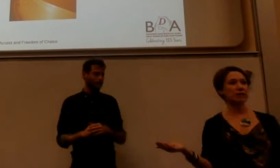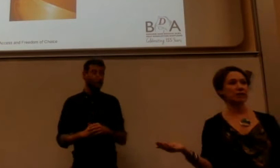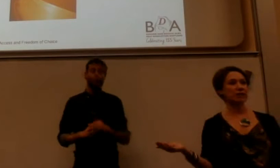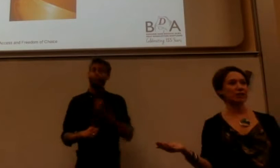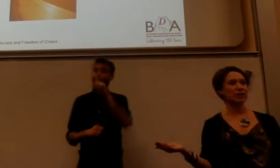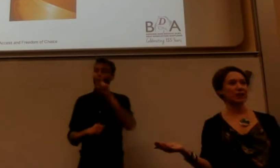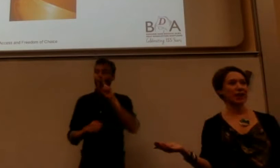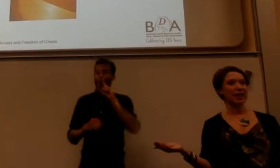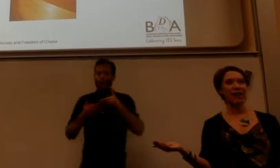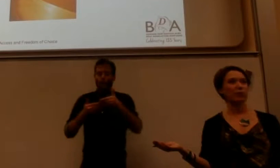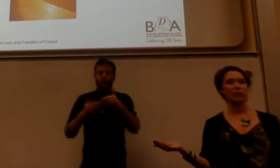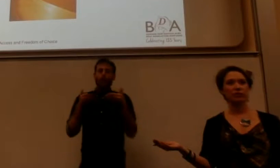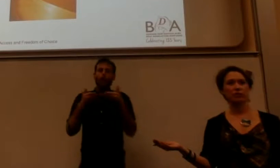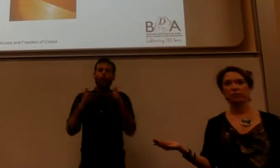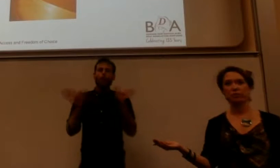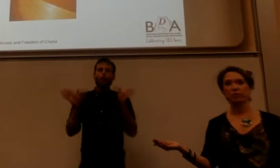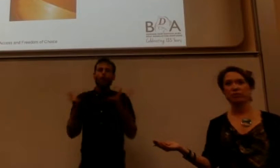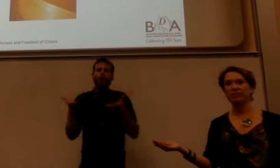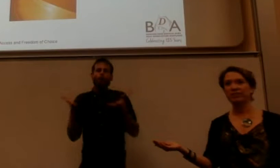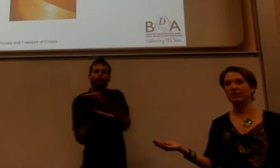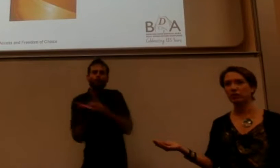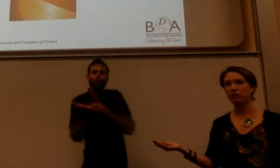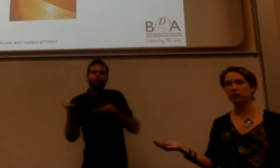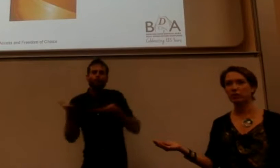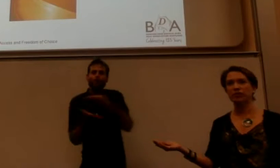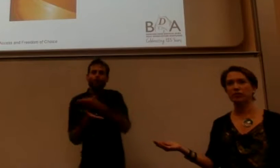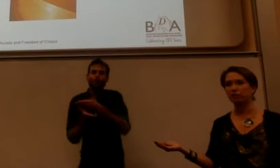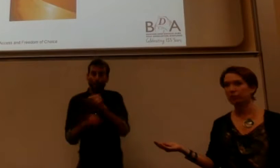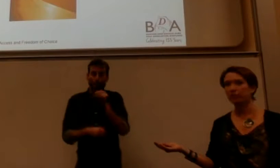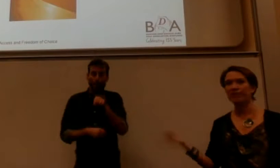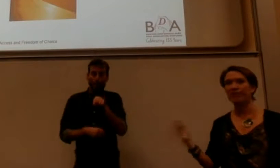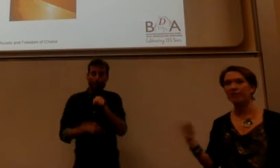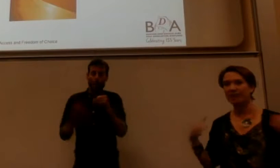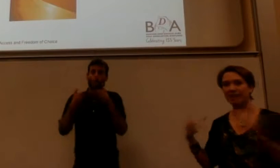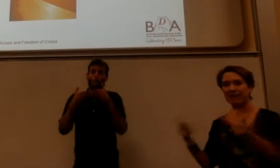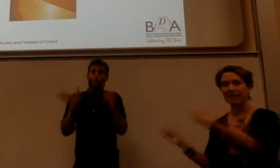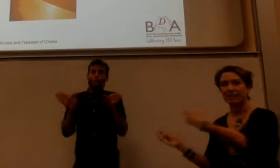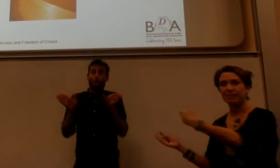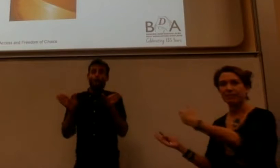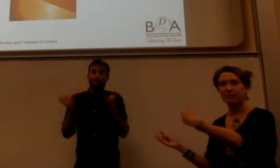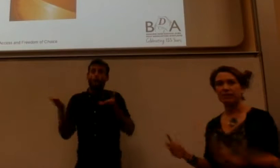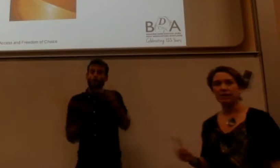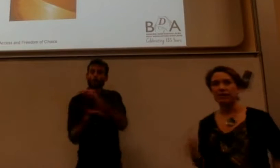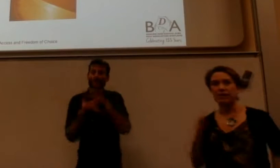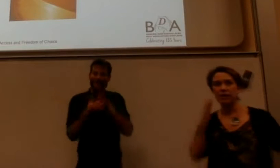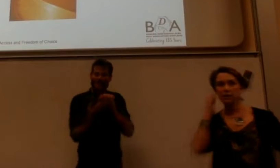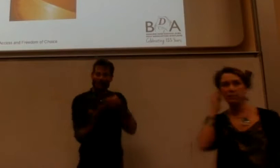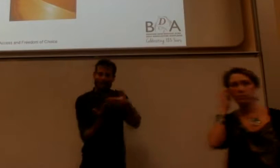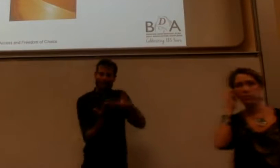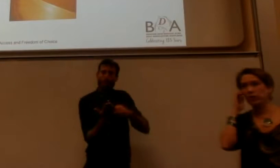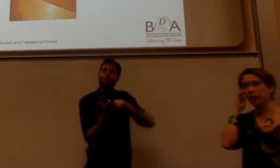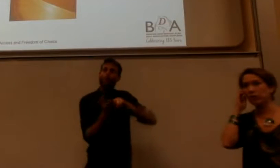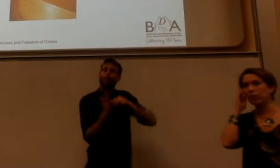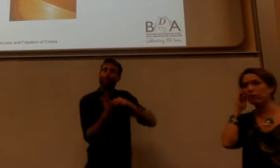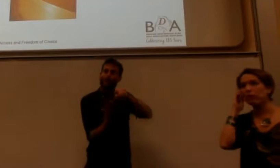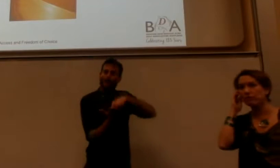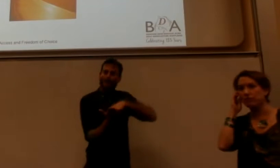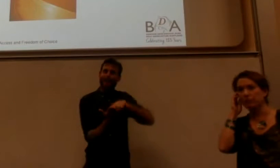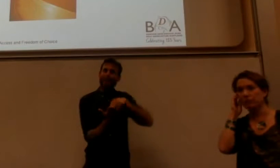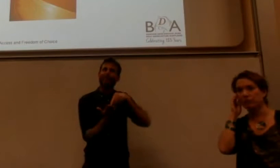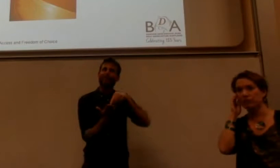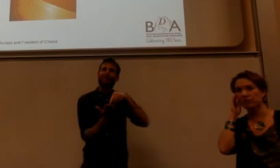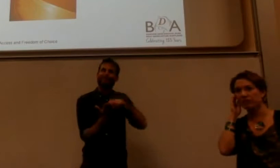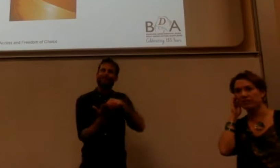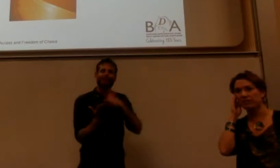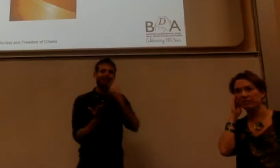public consultation. Anyone can respond as an individual or as a group directly. So there will be lots